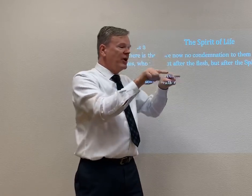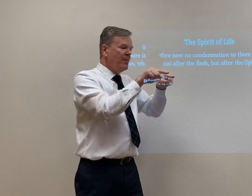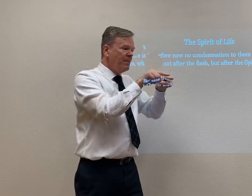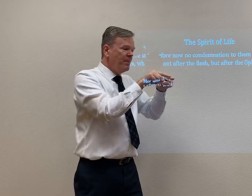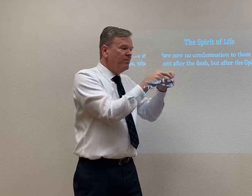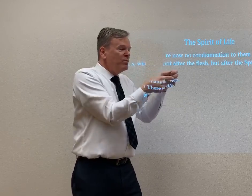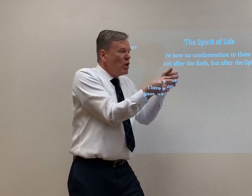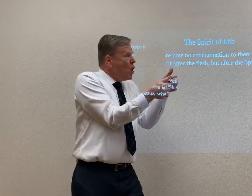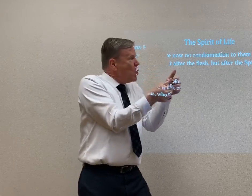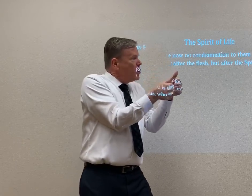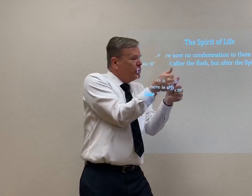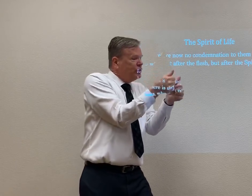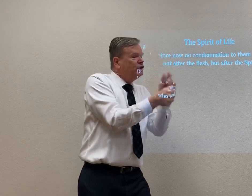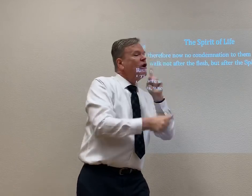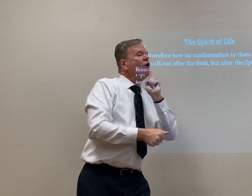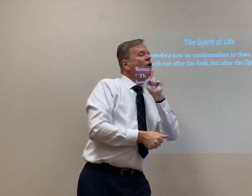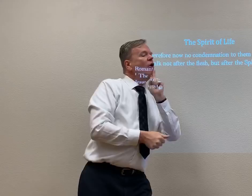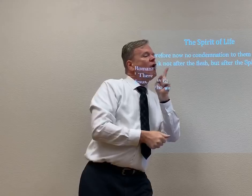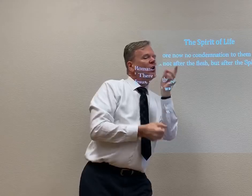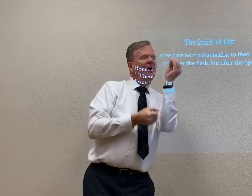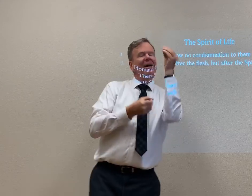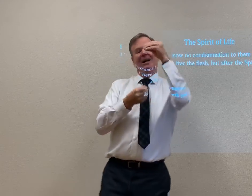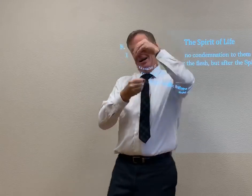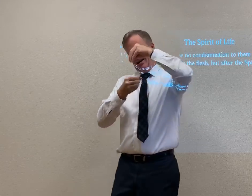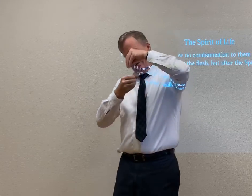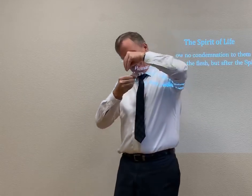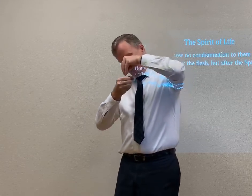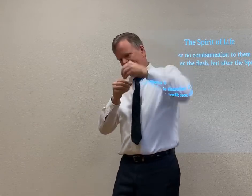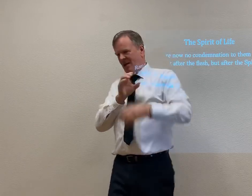So there is now no condemnation to them which are in